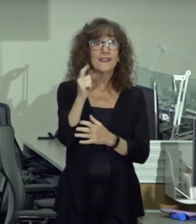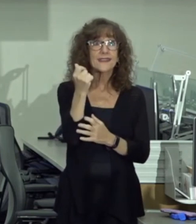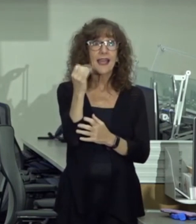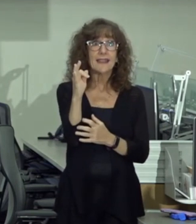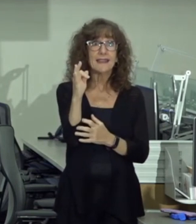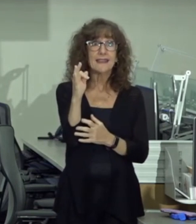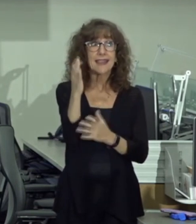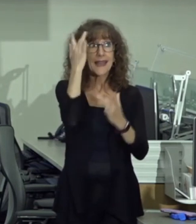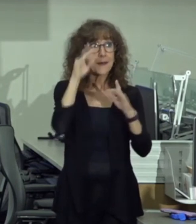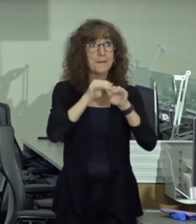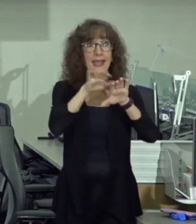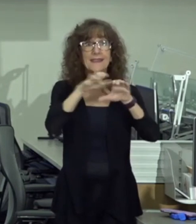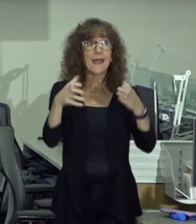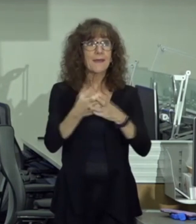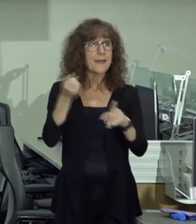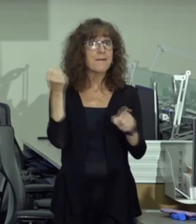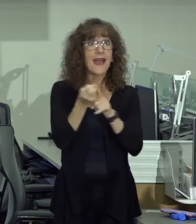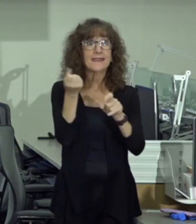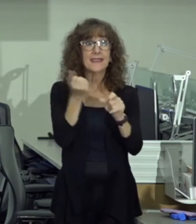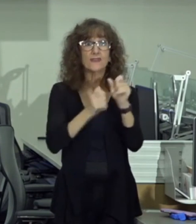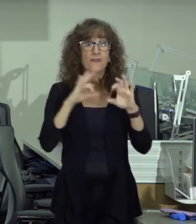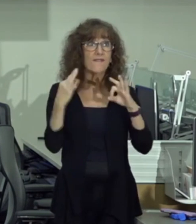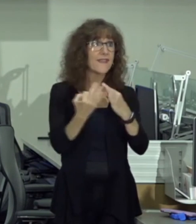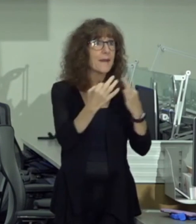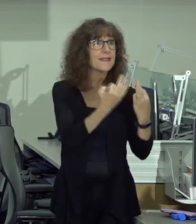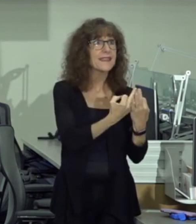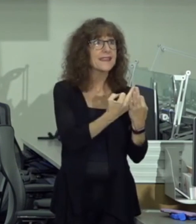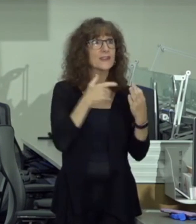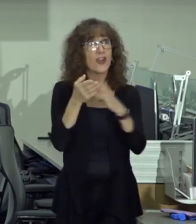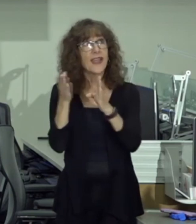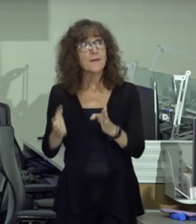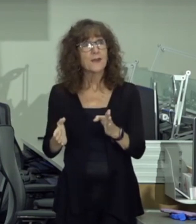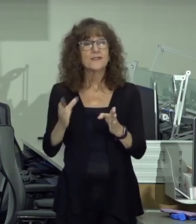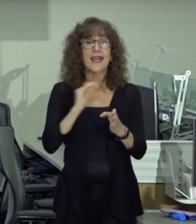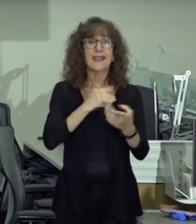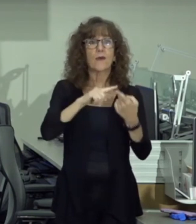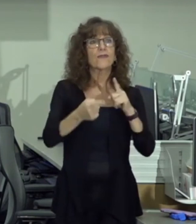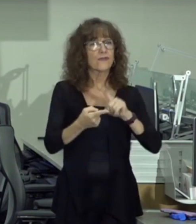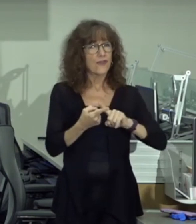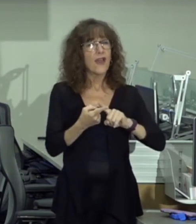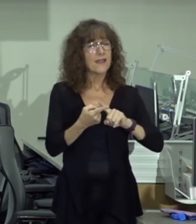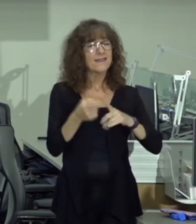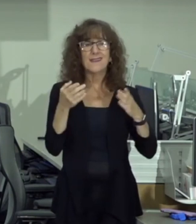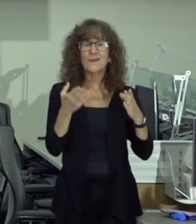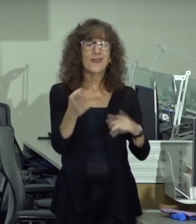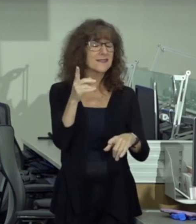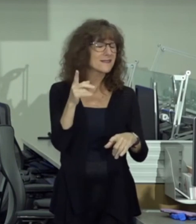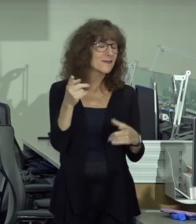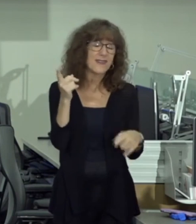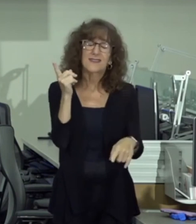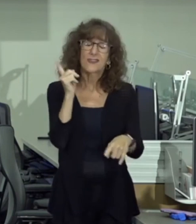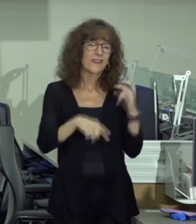a pandemic that is impacting each one of our families, our neighbors, and our friends in ways that we could never